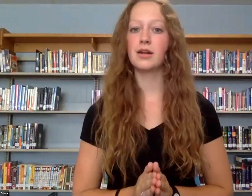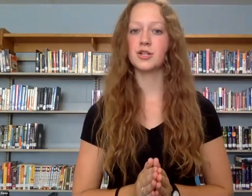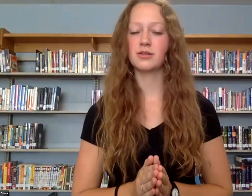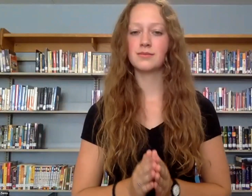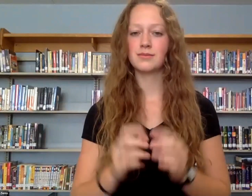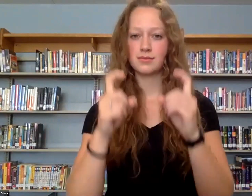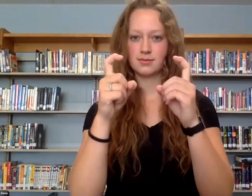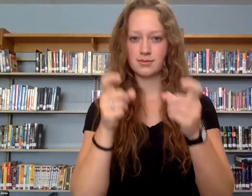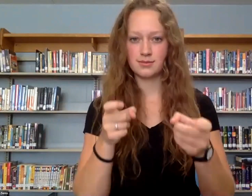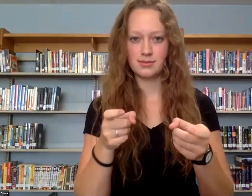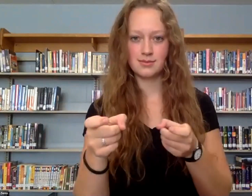manager,